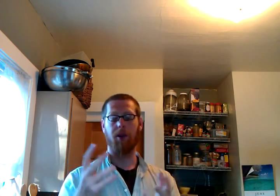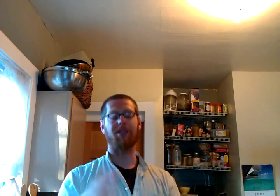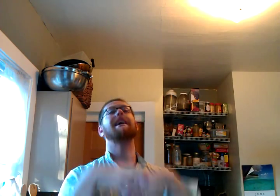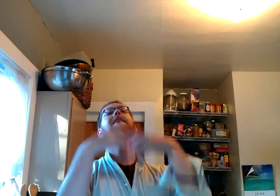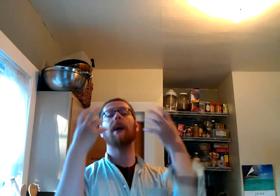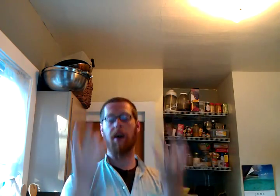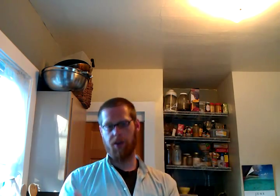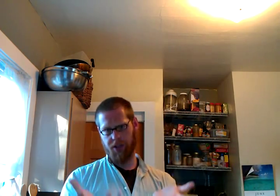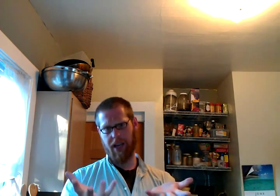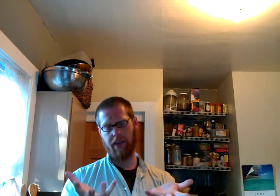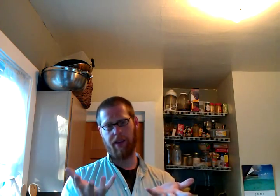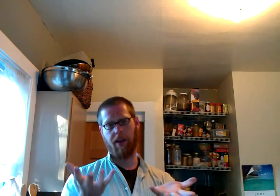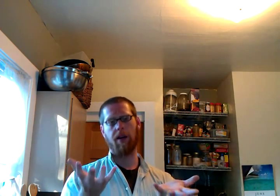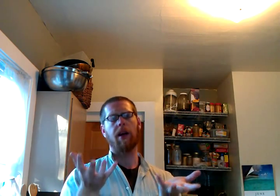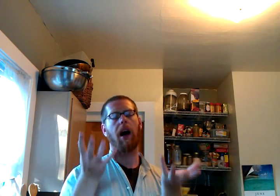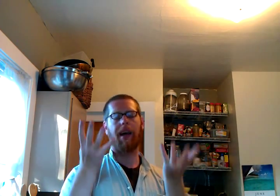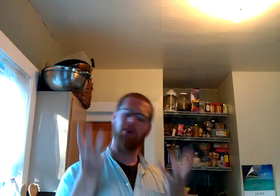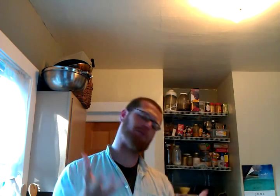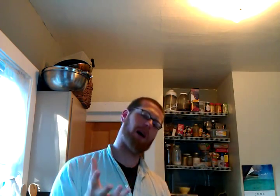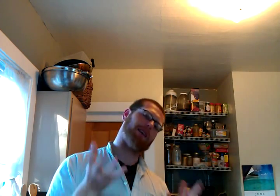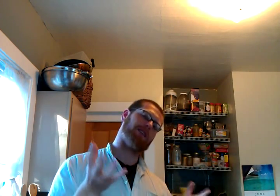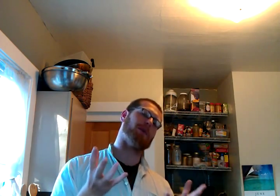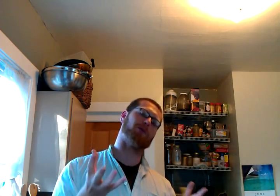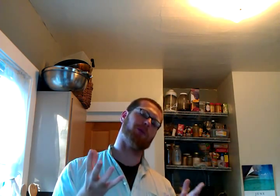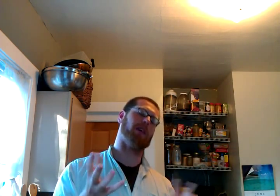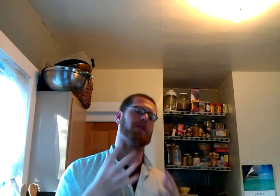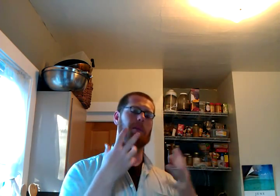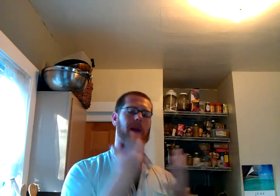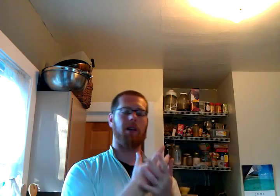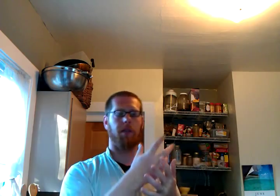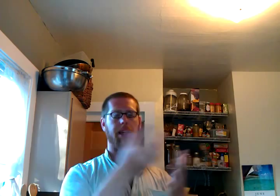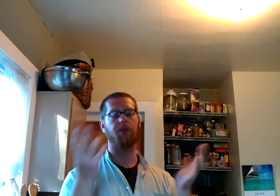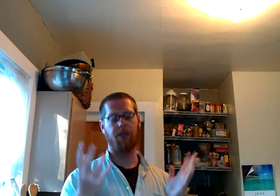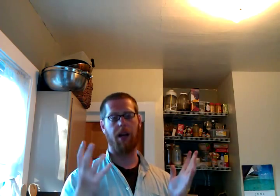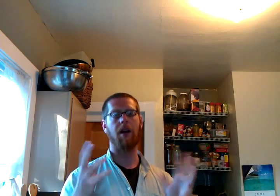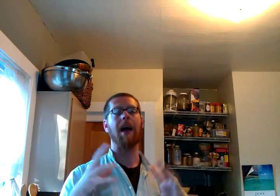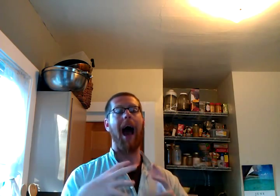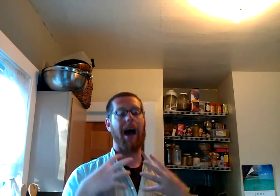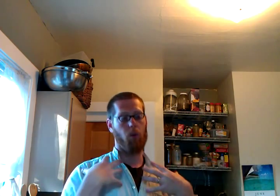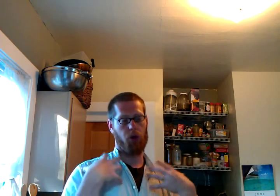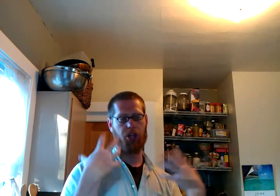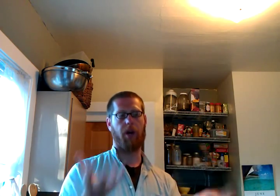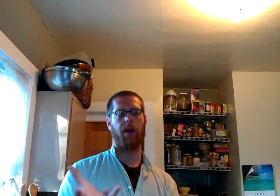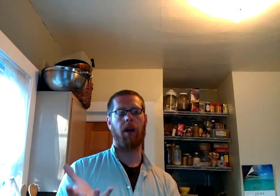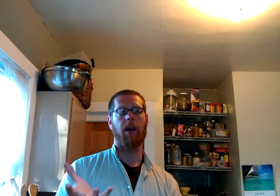first. Yes, I understand that there are charismata and spiritual gifts that many of the leaders there had and were sharing and